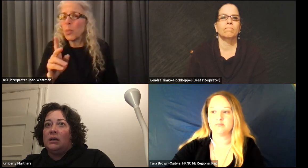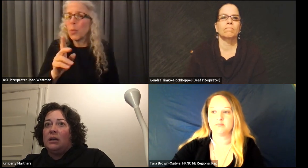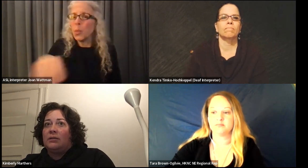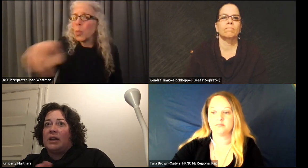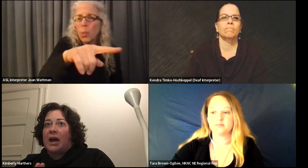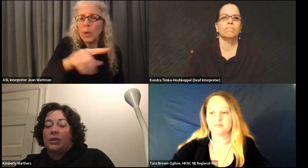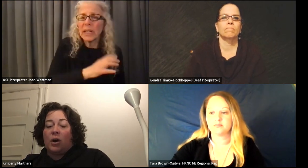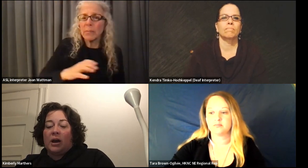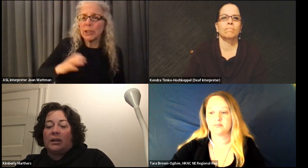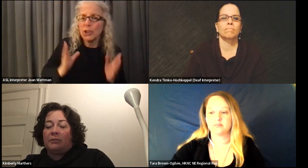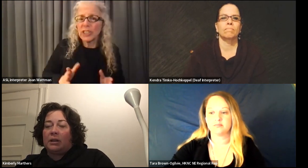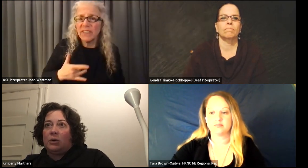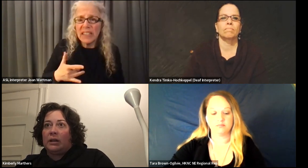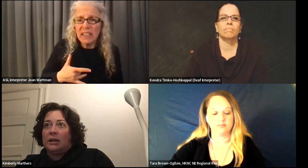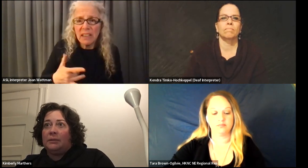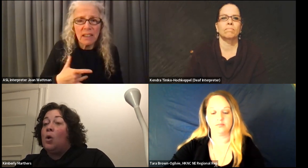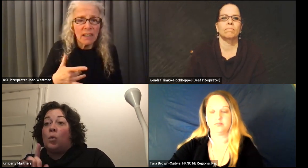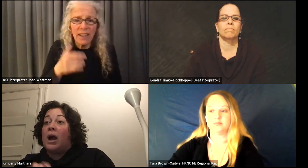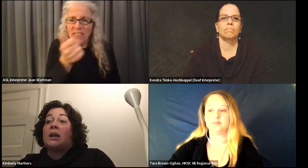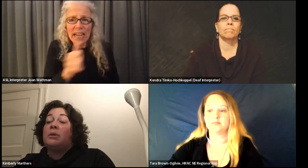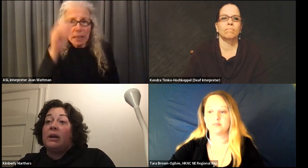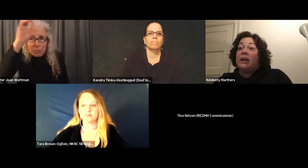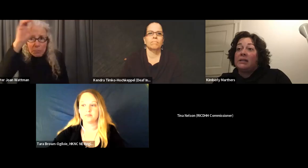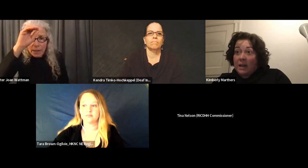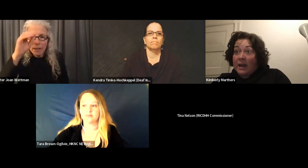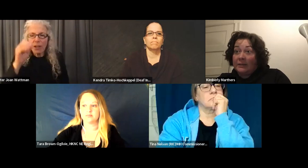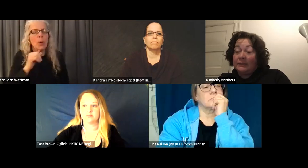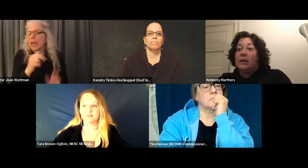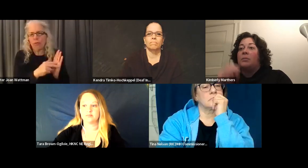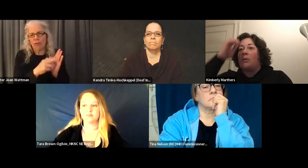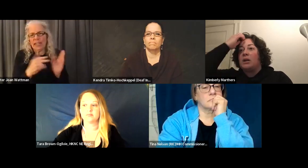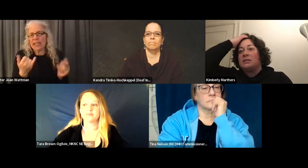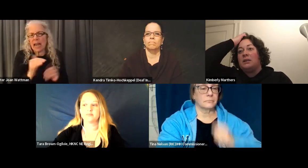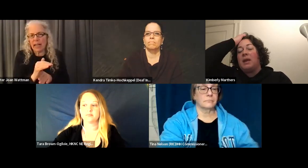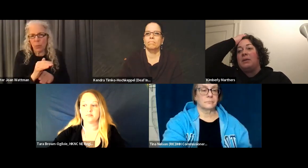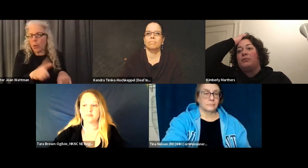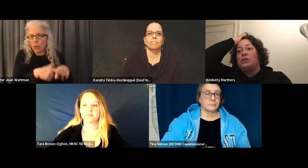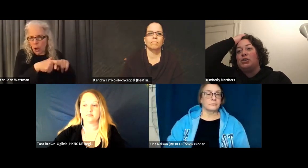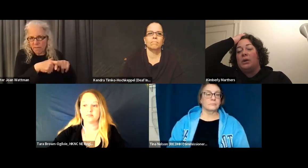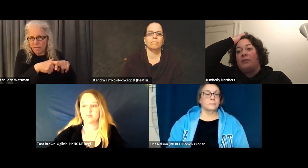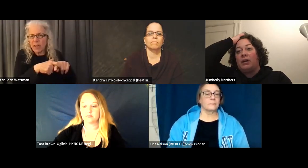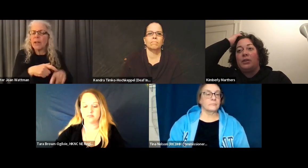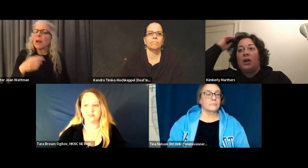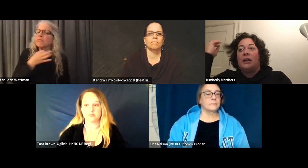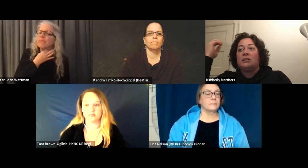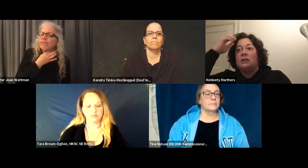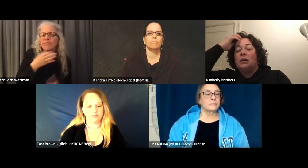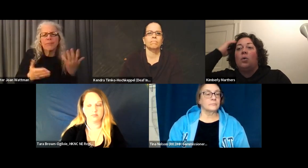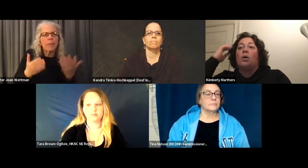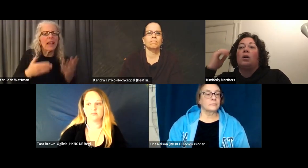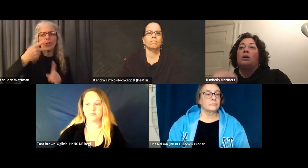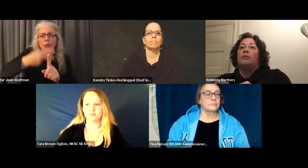see if they had a thought on that really quickly. We're not going to be reading it tonight, but I want to see maybe if we should do it every other